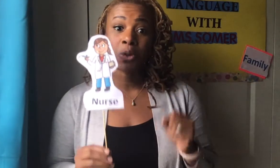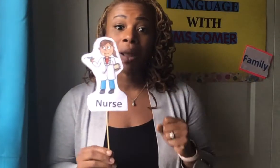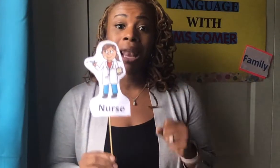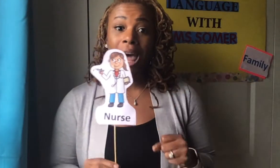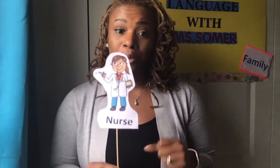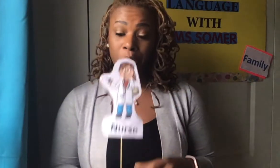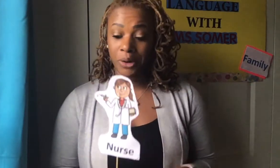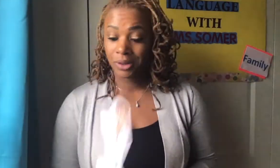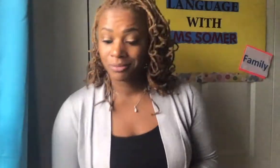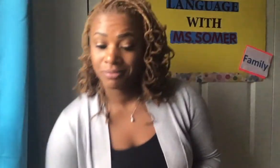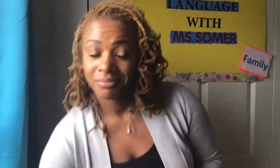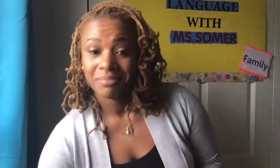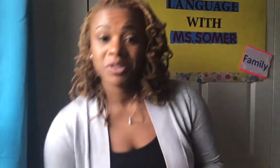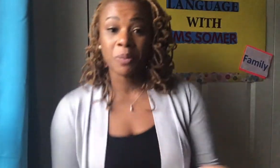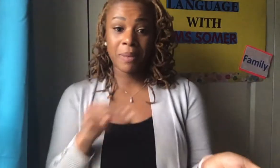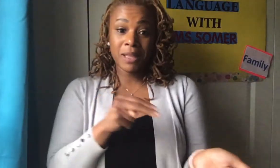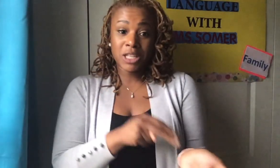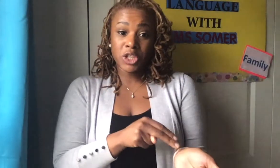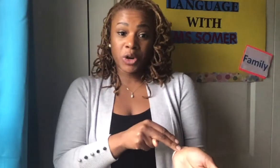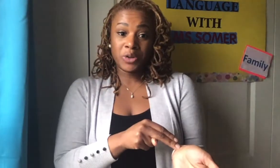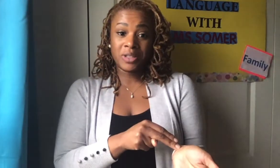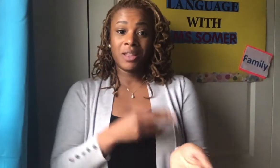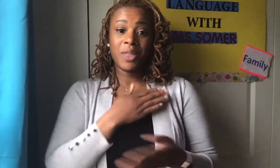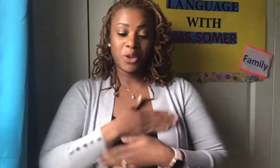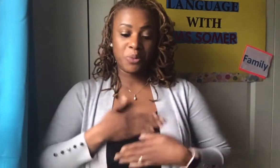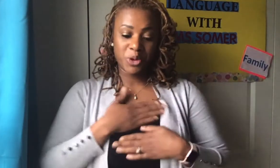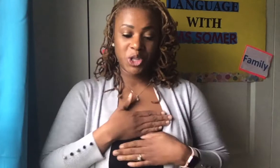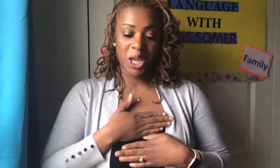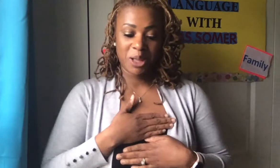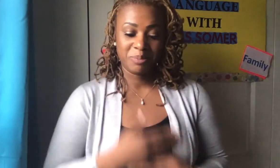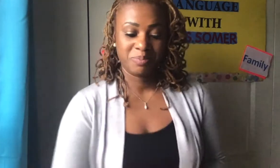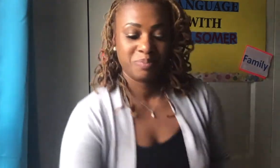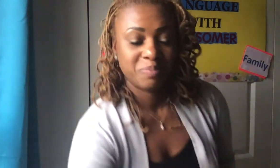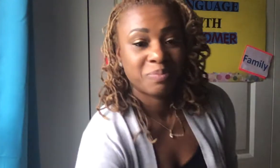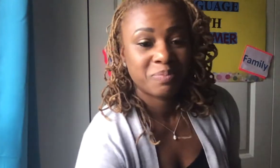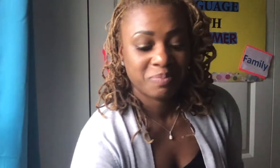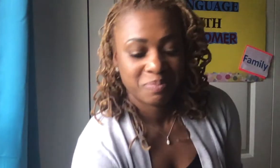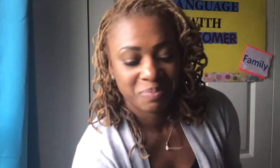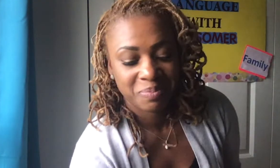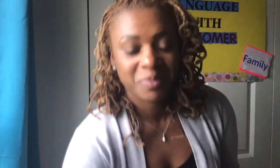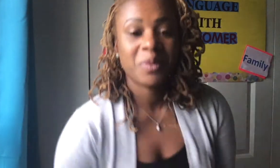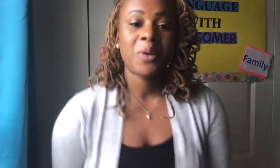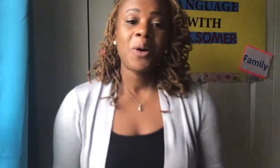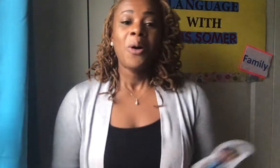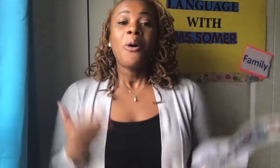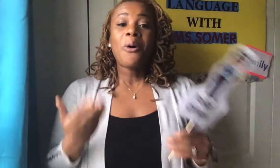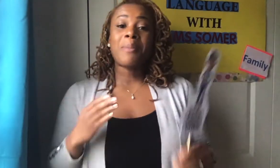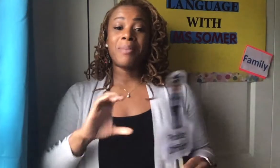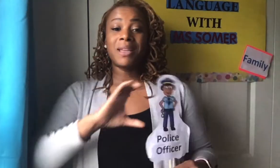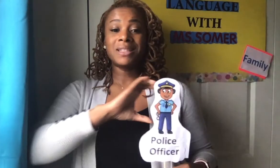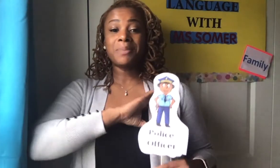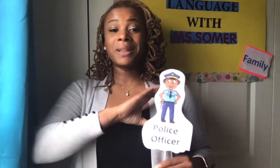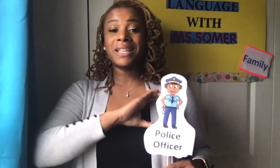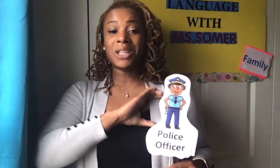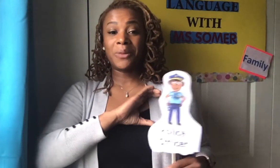lot of work. So maybe it's a nurse that you appreciate. Or maybe it's a police officer.